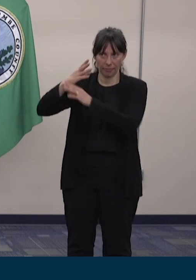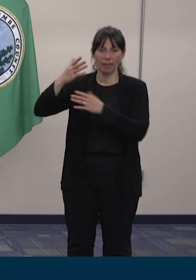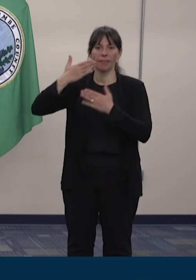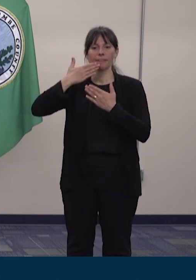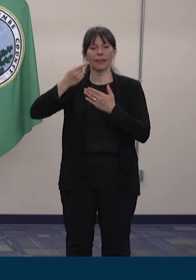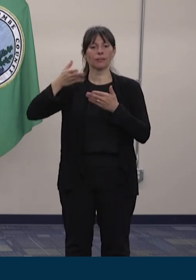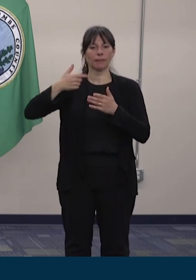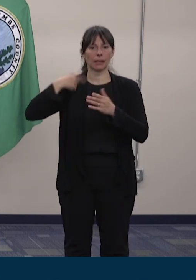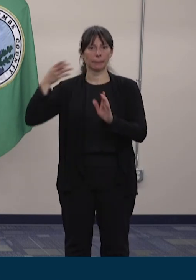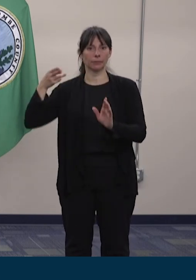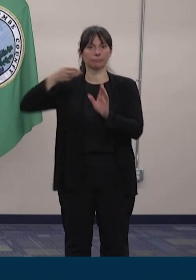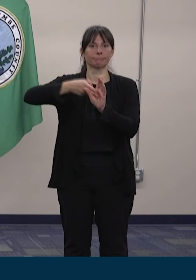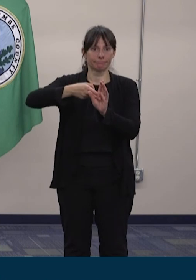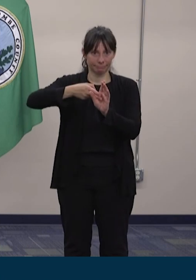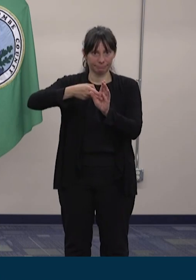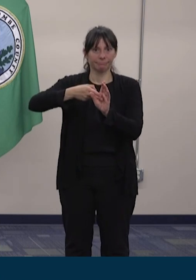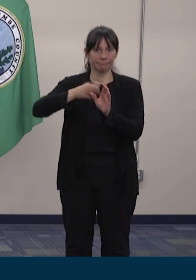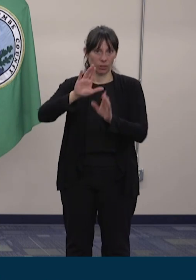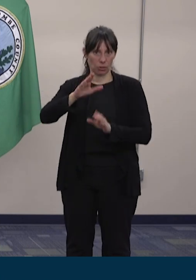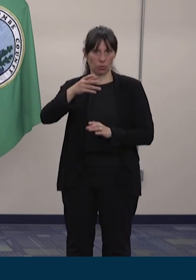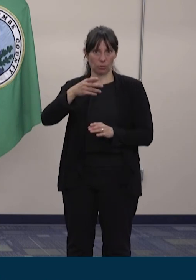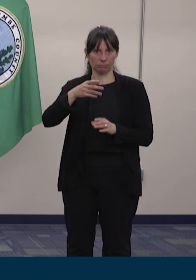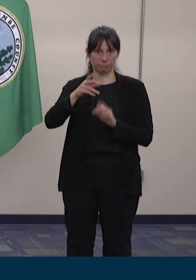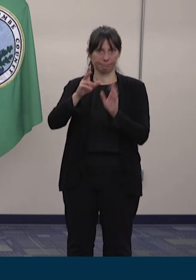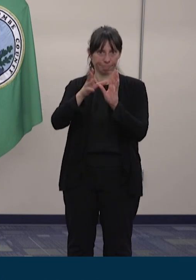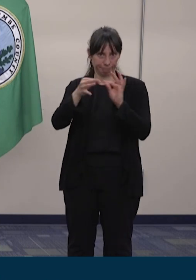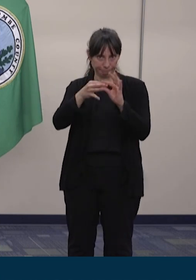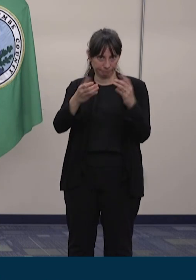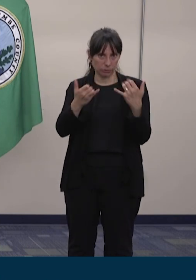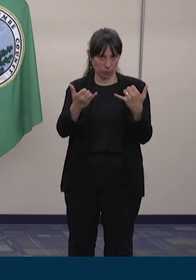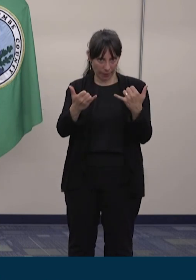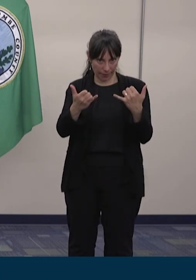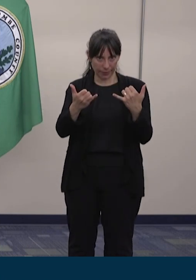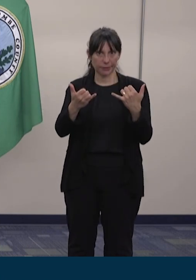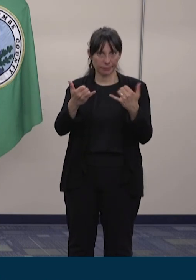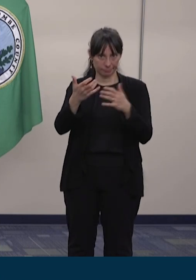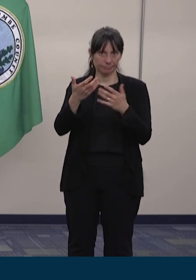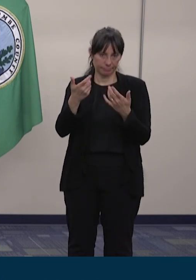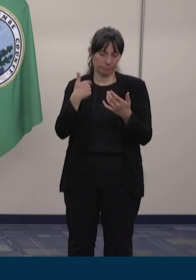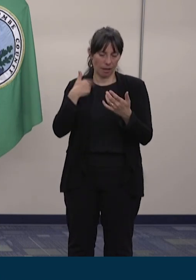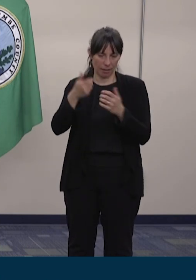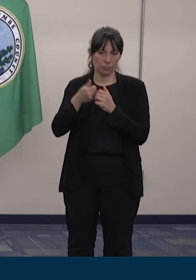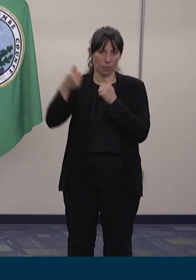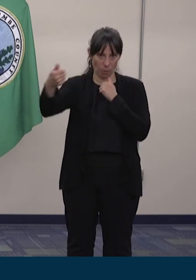do so remotely in an effort to minimize